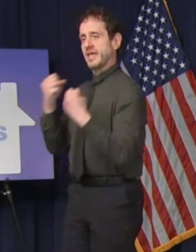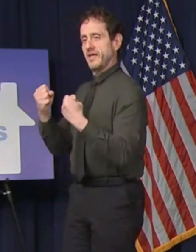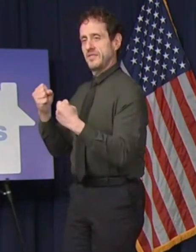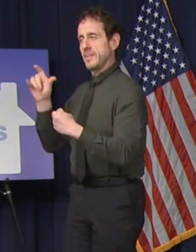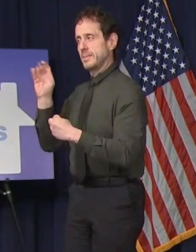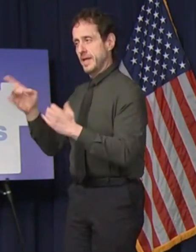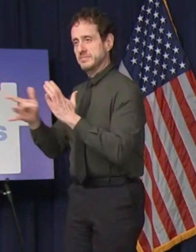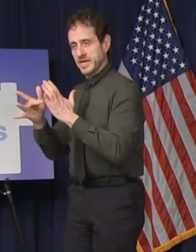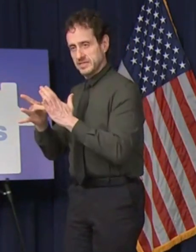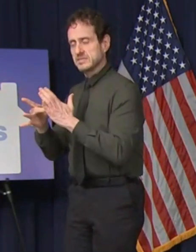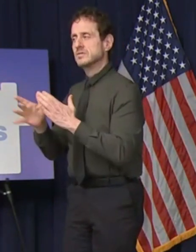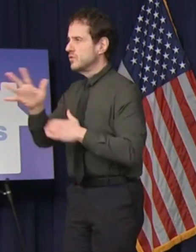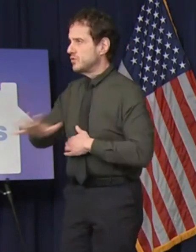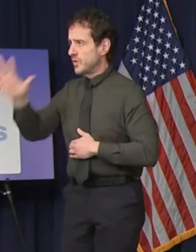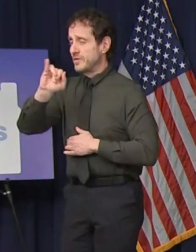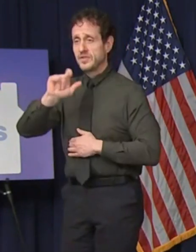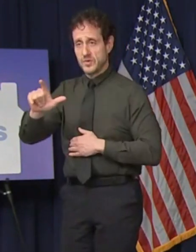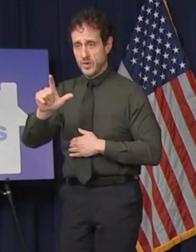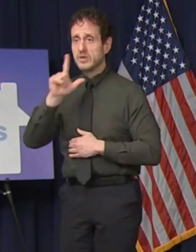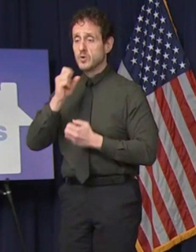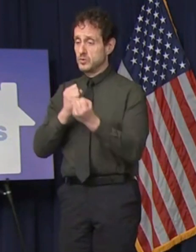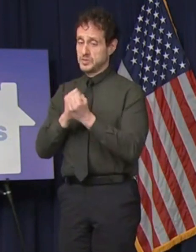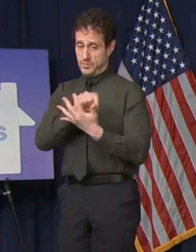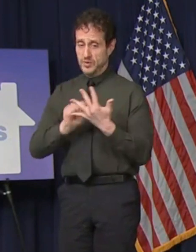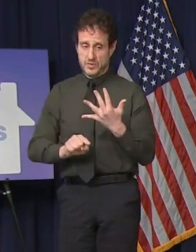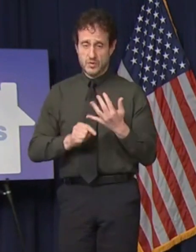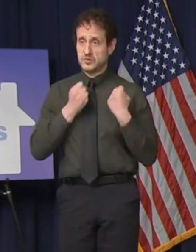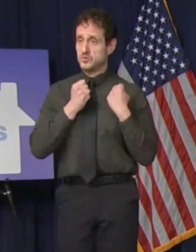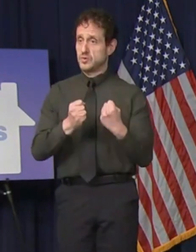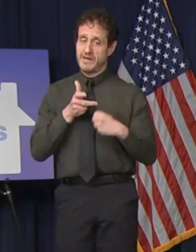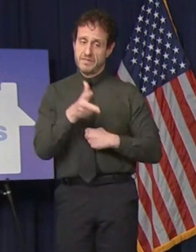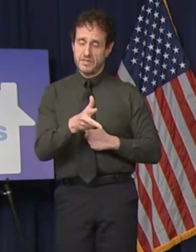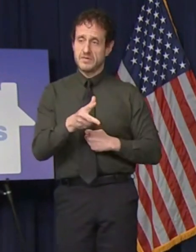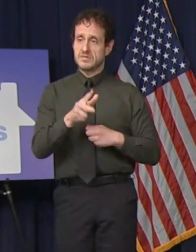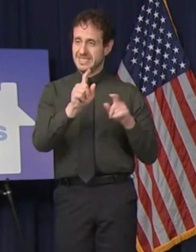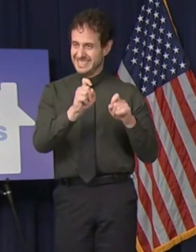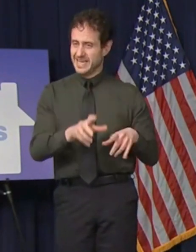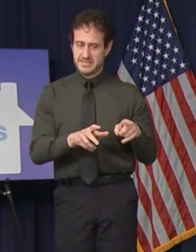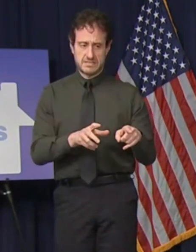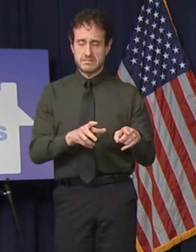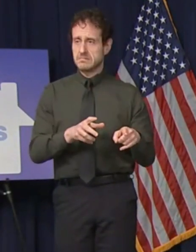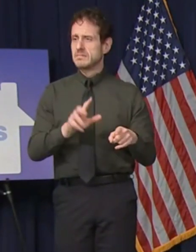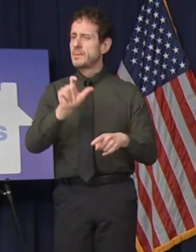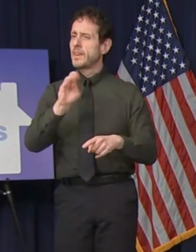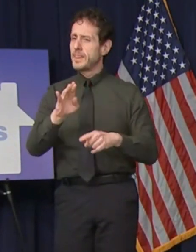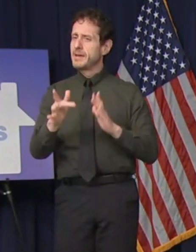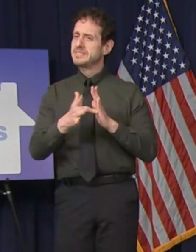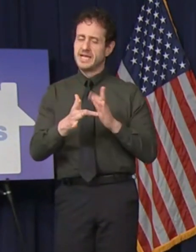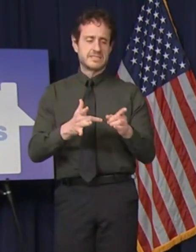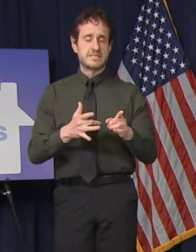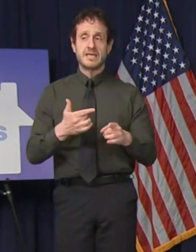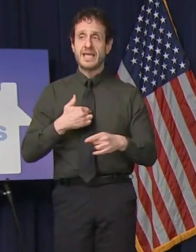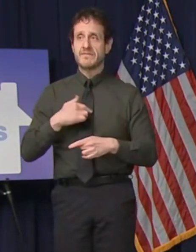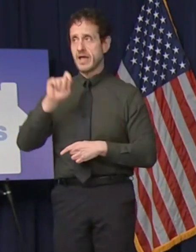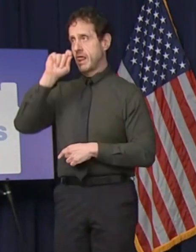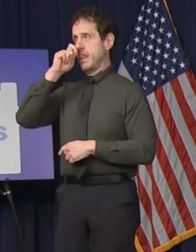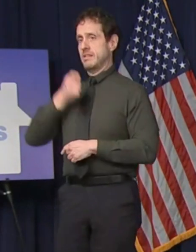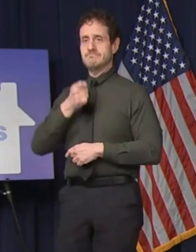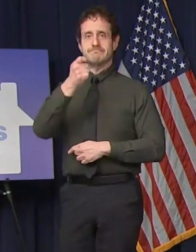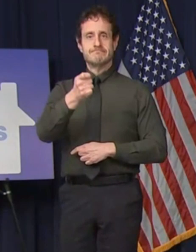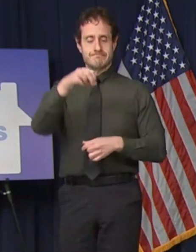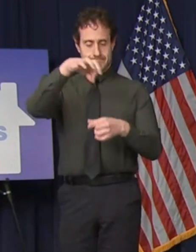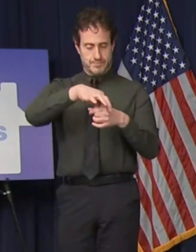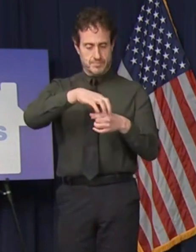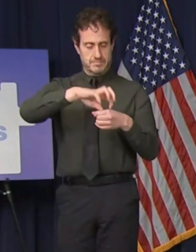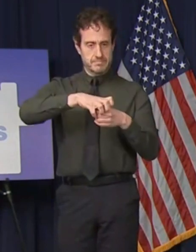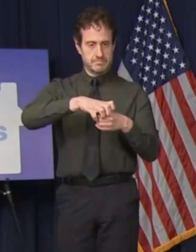these drive-through operations, because these tests are just swabs until a lab professional turns them into